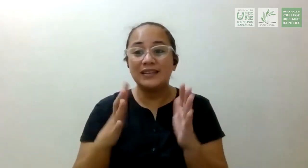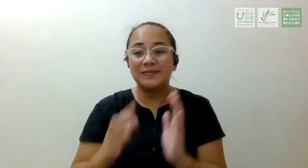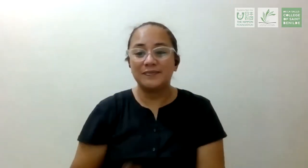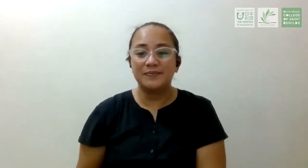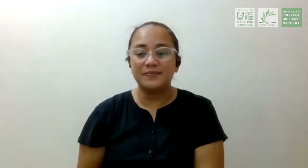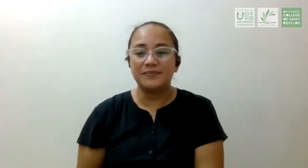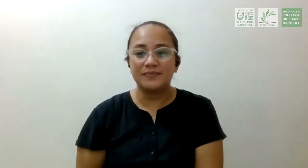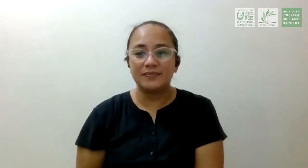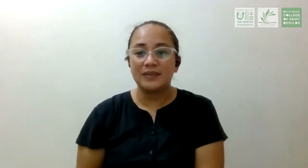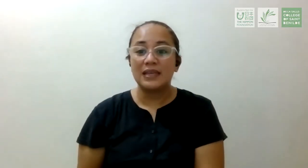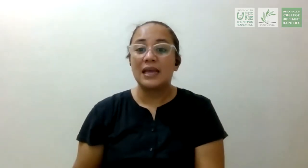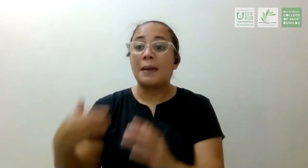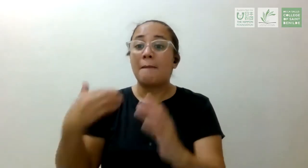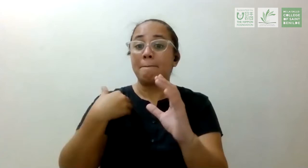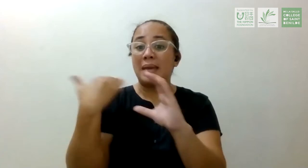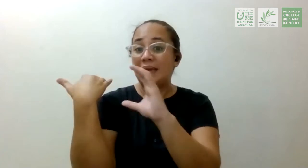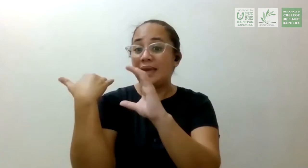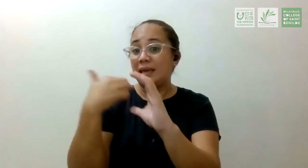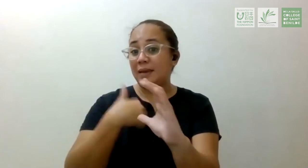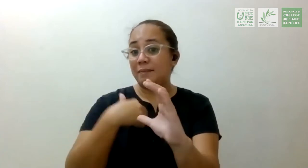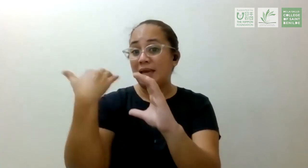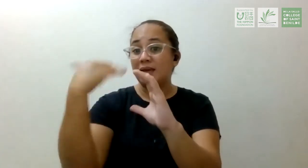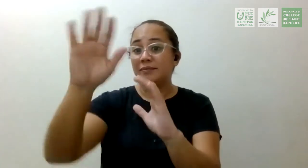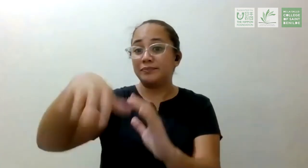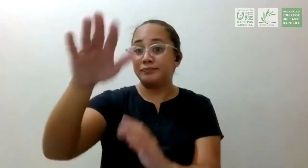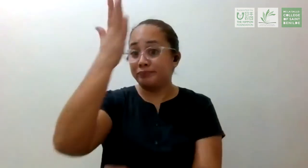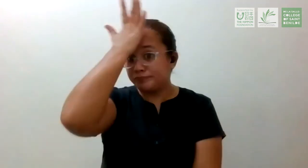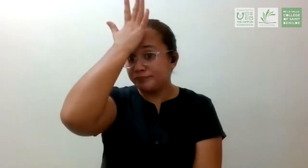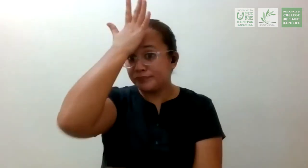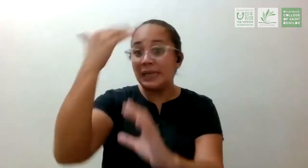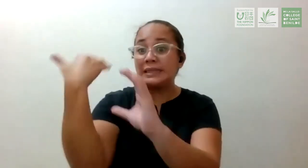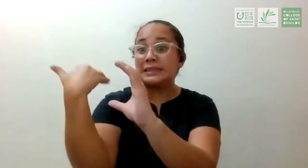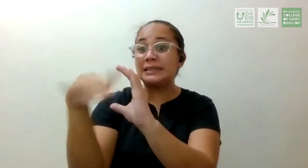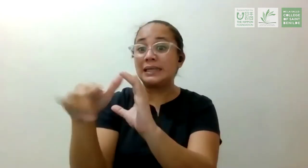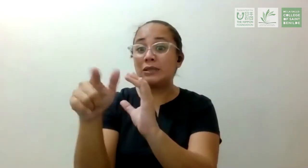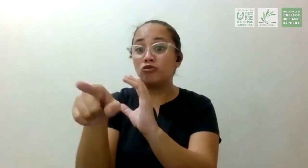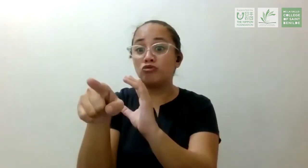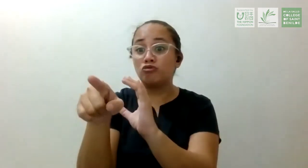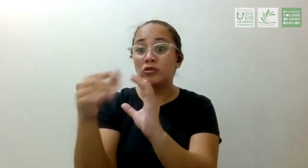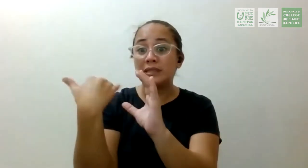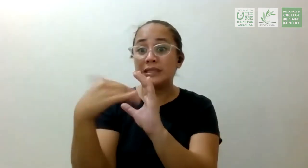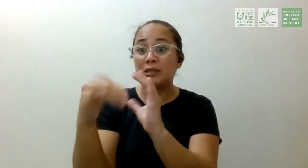send you, Peebs, I'm going to send you